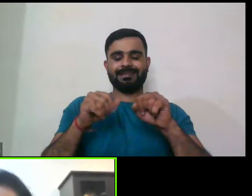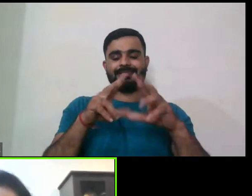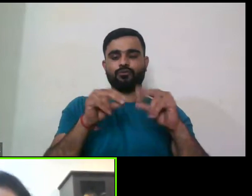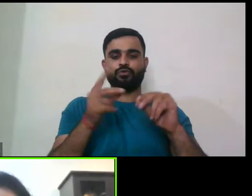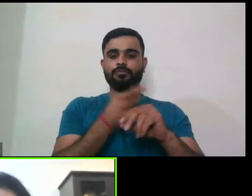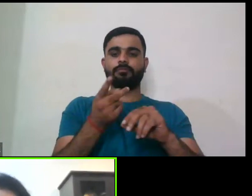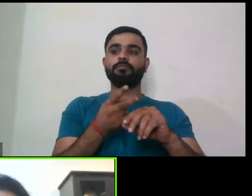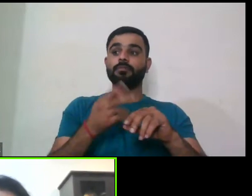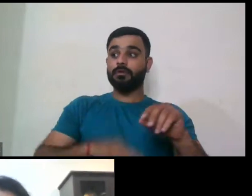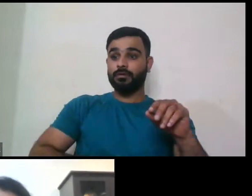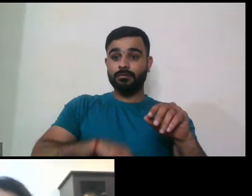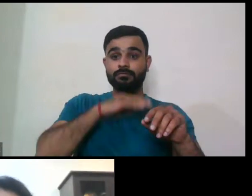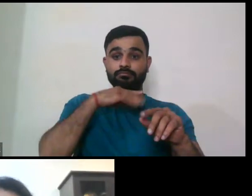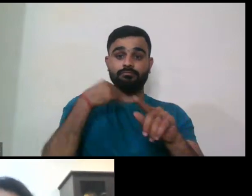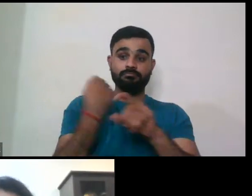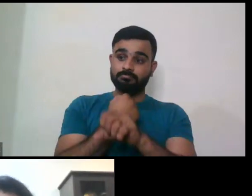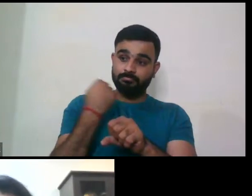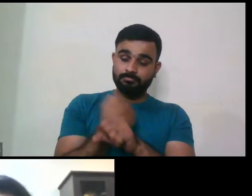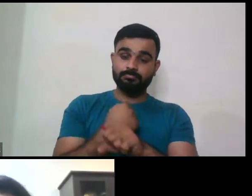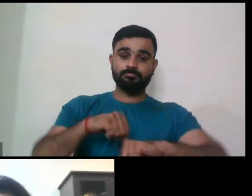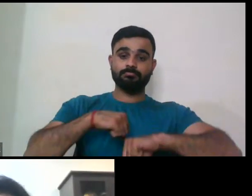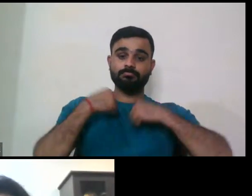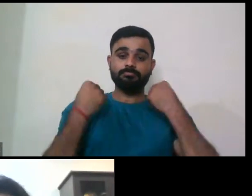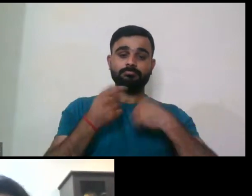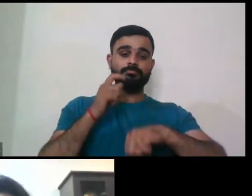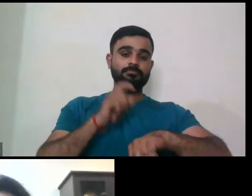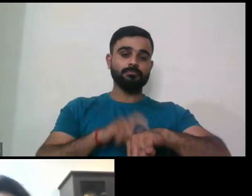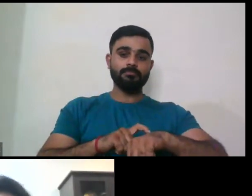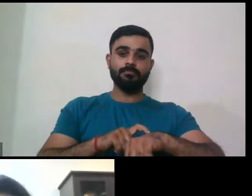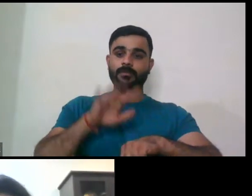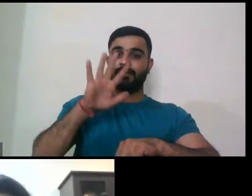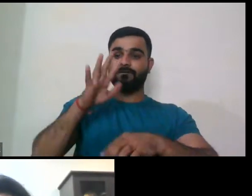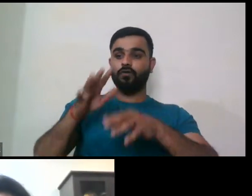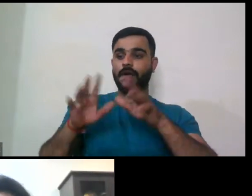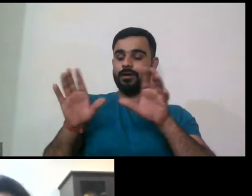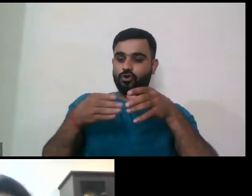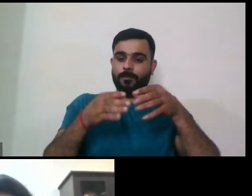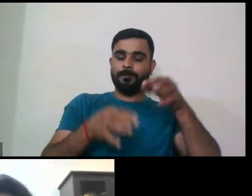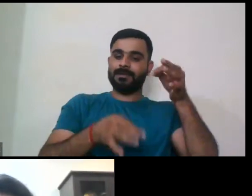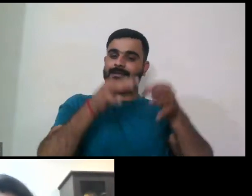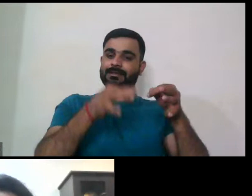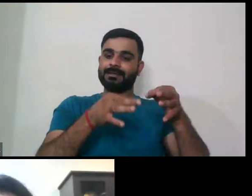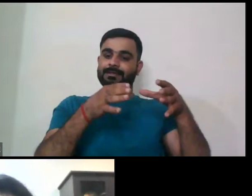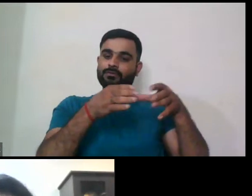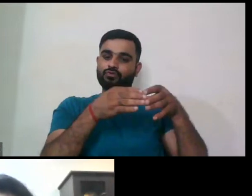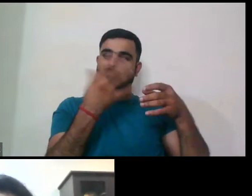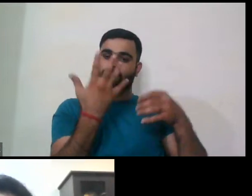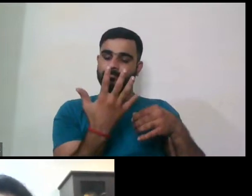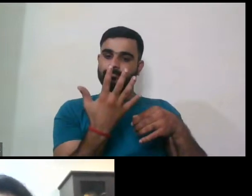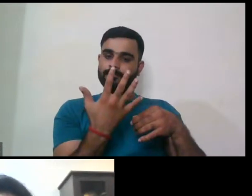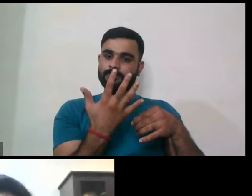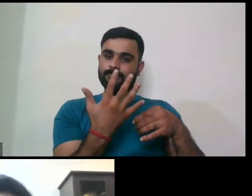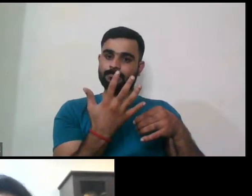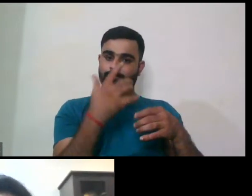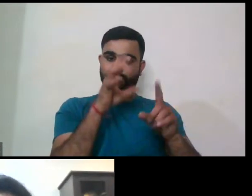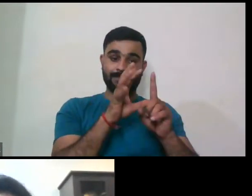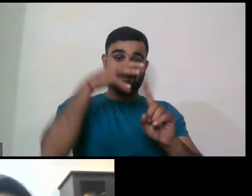there's enough and more work at all times for a 5-judge bench at least. Where a division